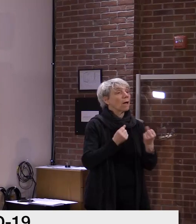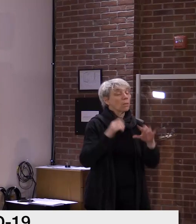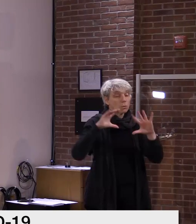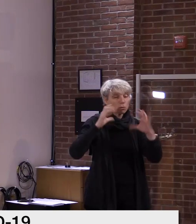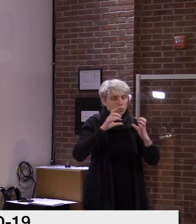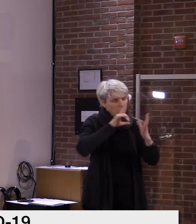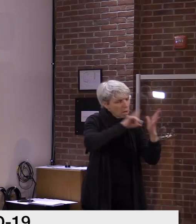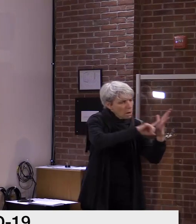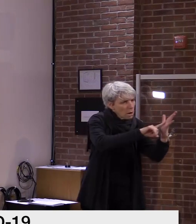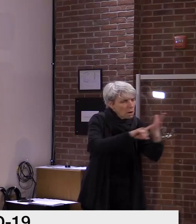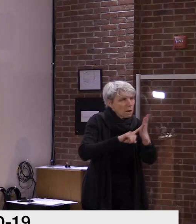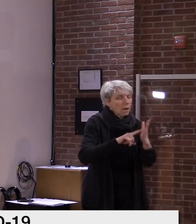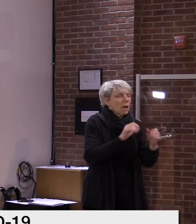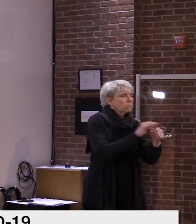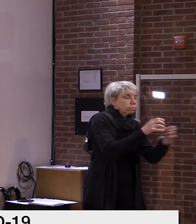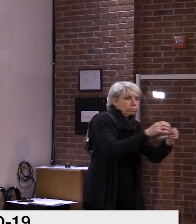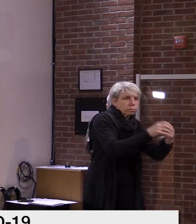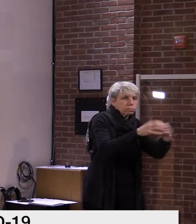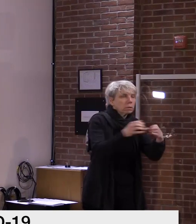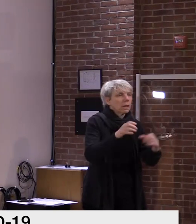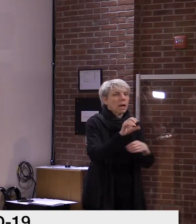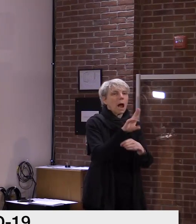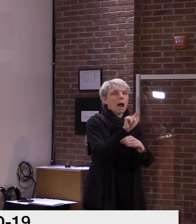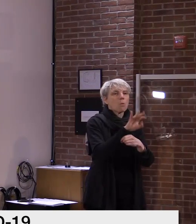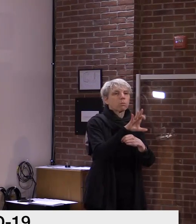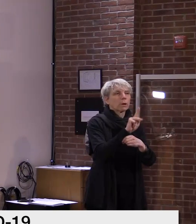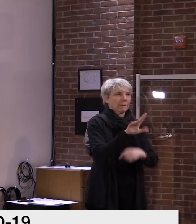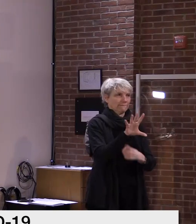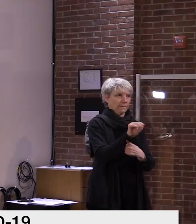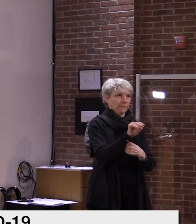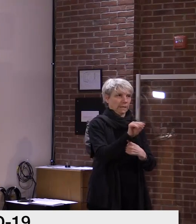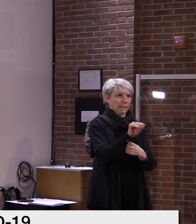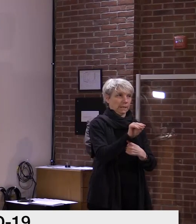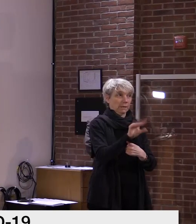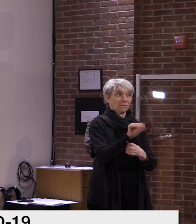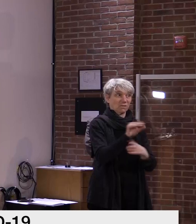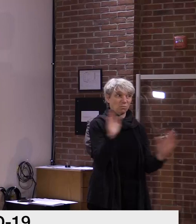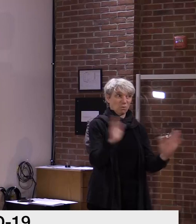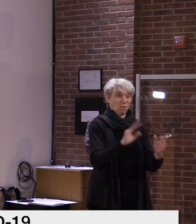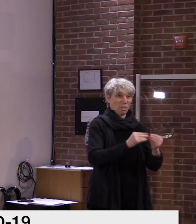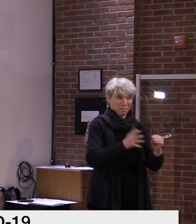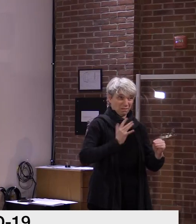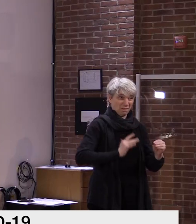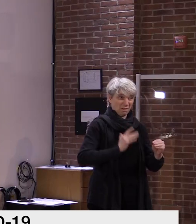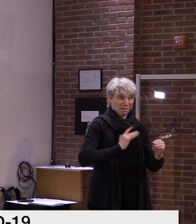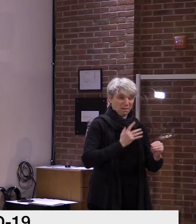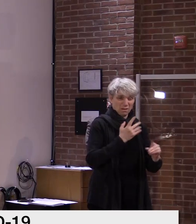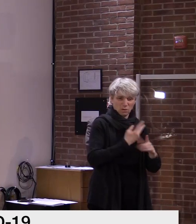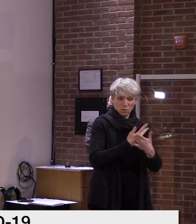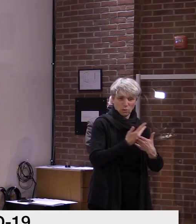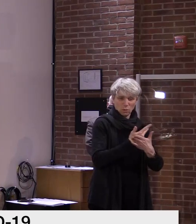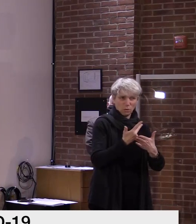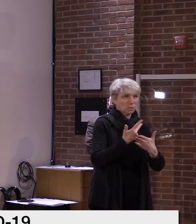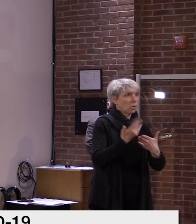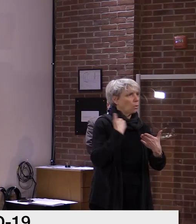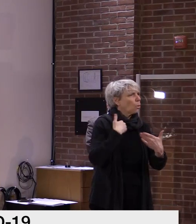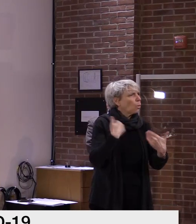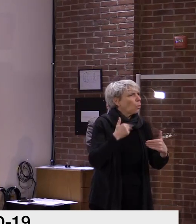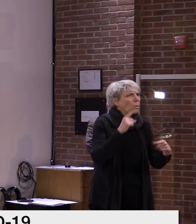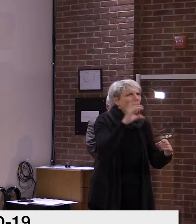50 outbreaks, which is about half of what they were following 2 or 3 weeks ago.